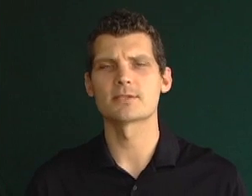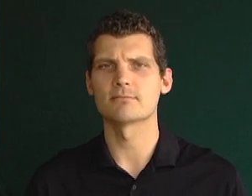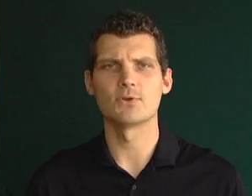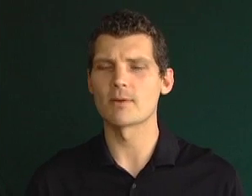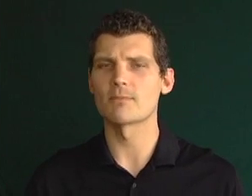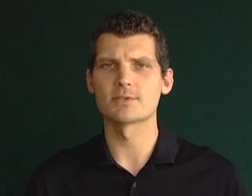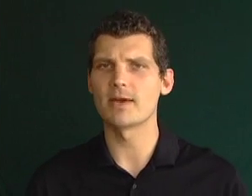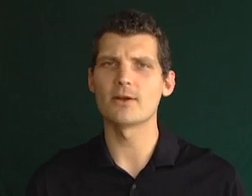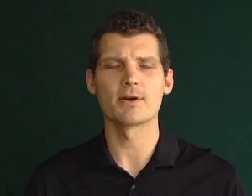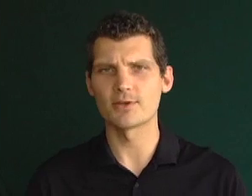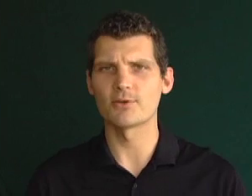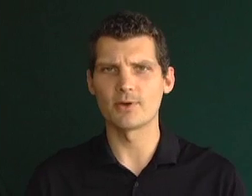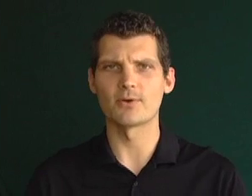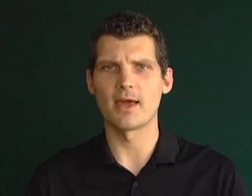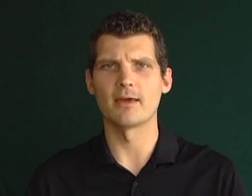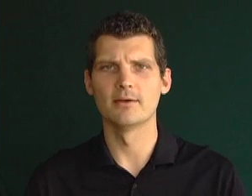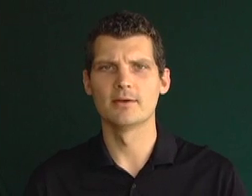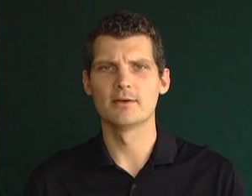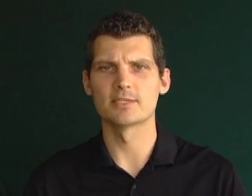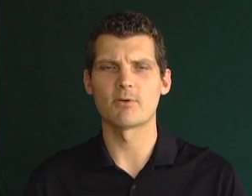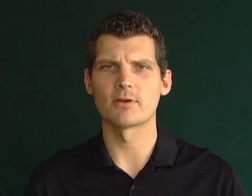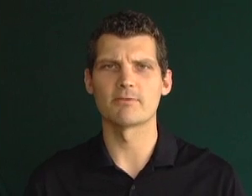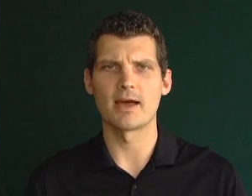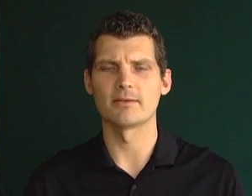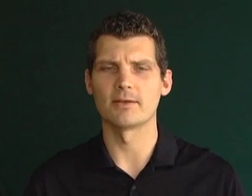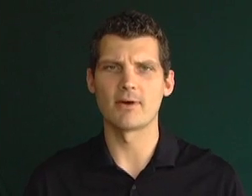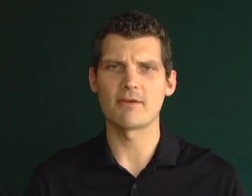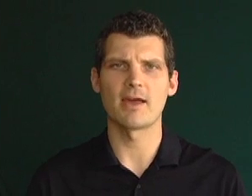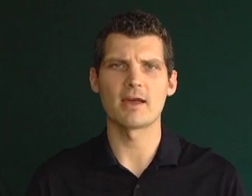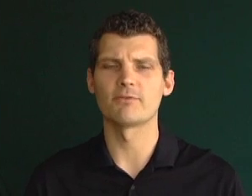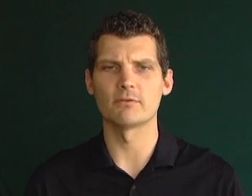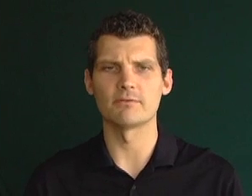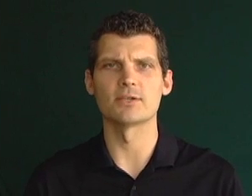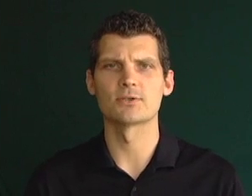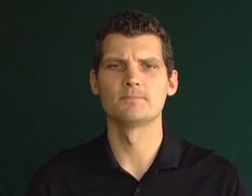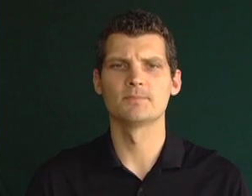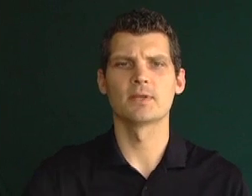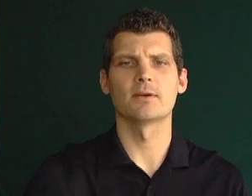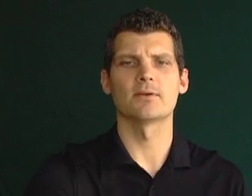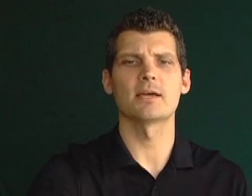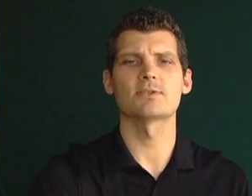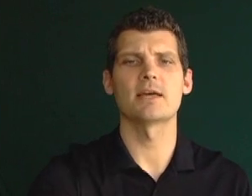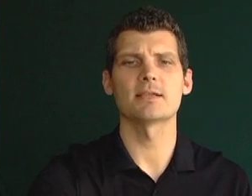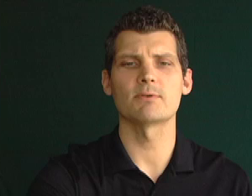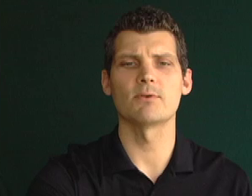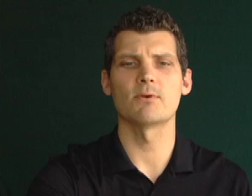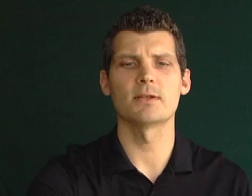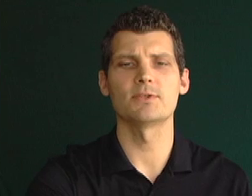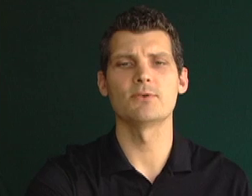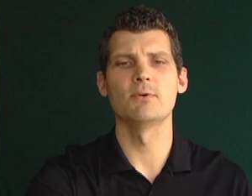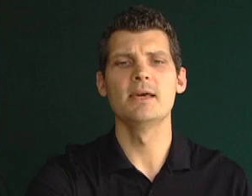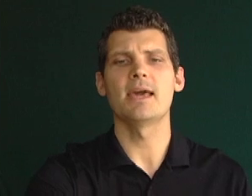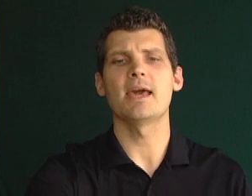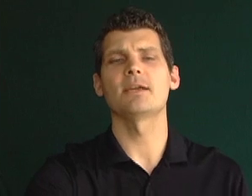mix cucumber and tomato, I think you'll be okay as part of that. You know, half a handful of each. Okay, so that's what you want to do. And you